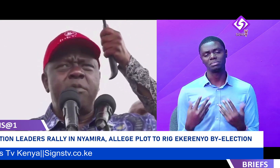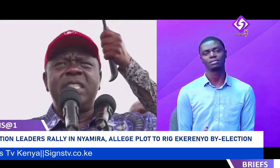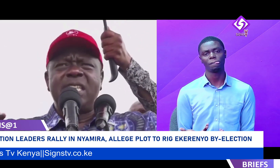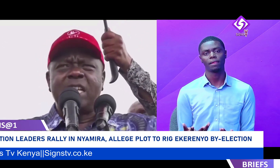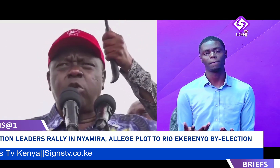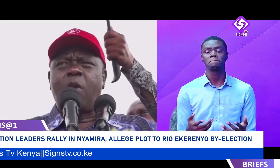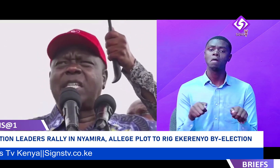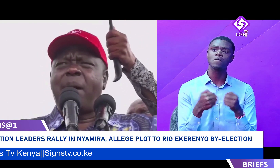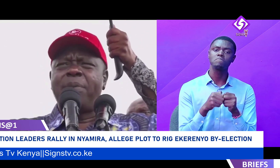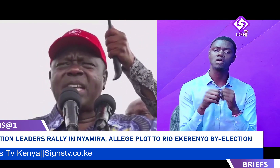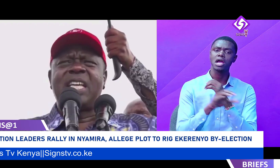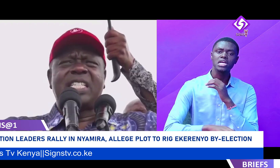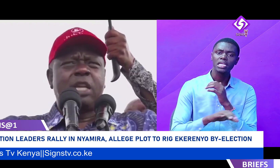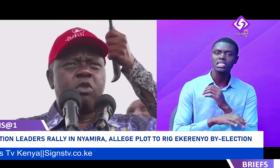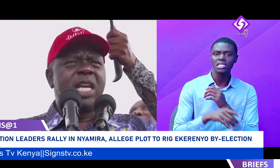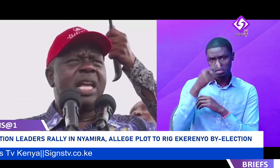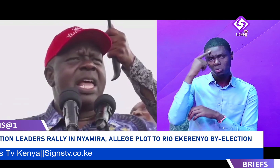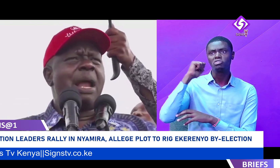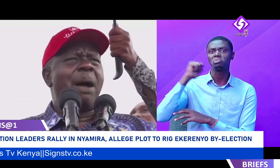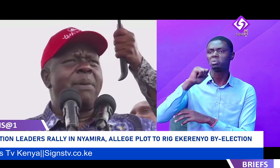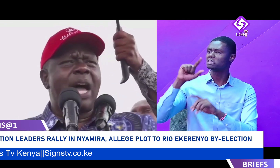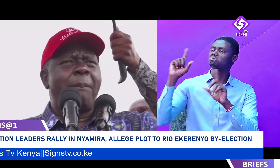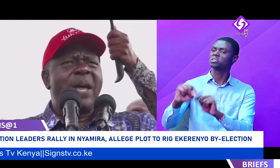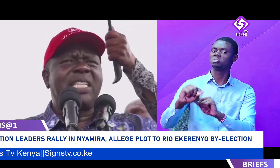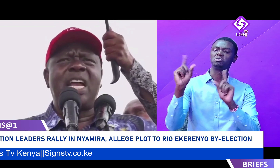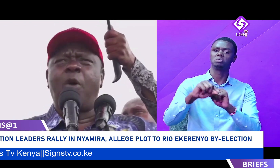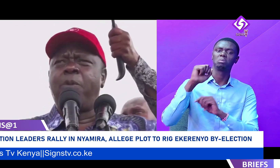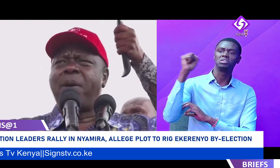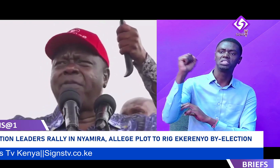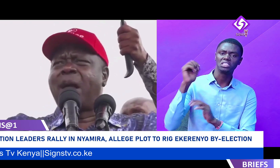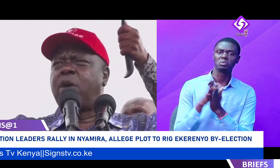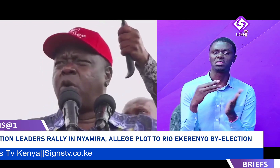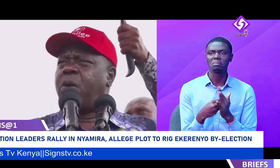nchi yetu kwa sababu ya siasa duni na mambo ya pesa na upumbavu kama huo.